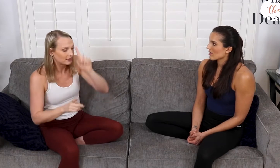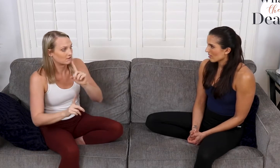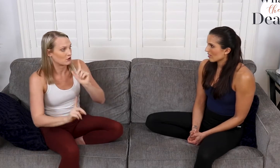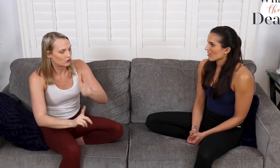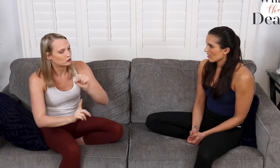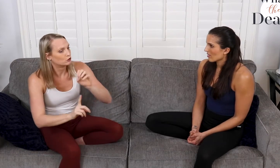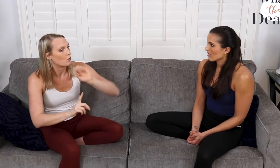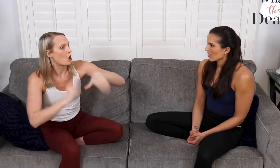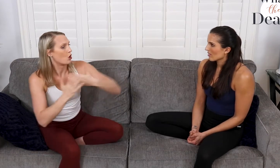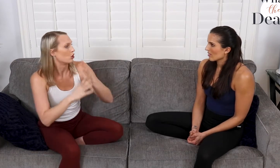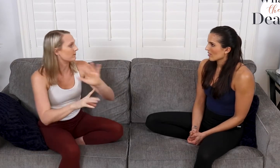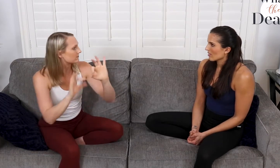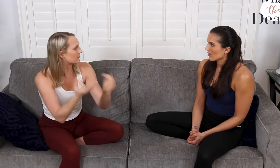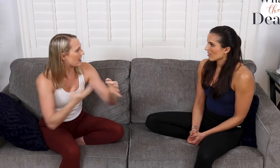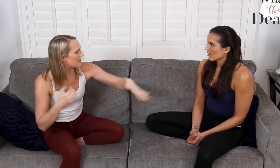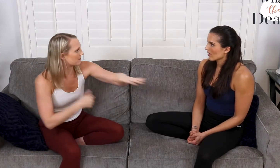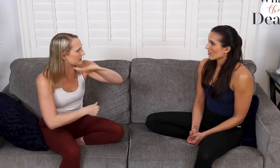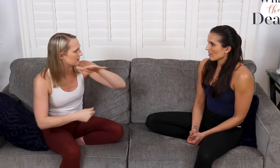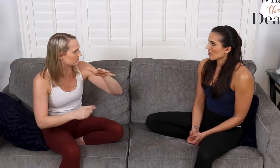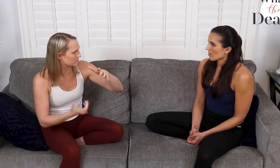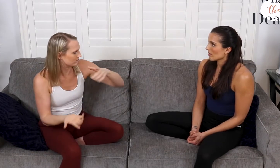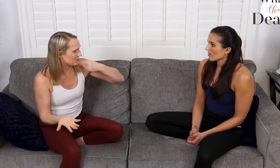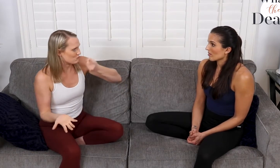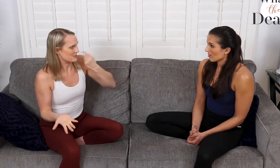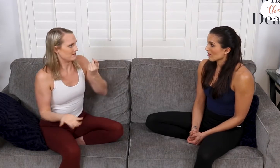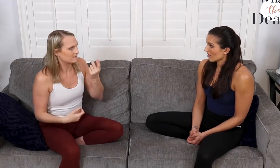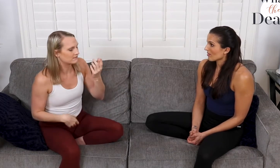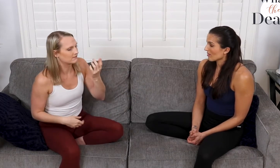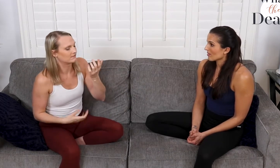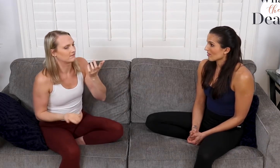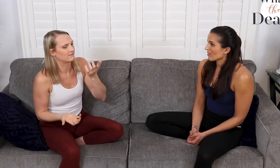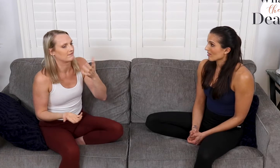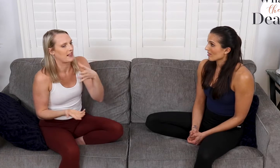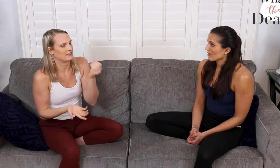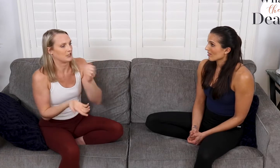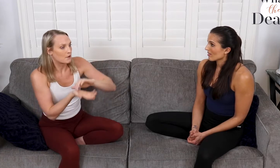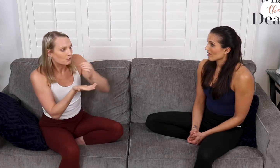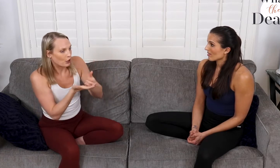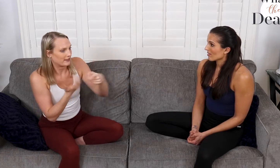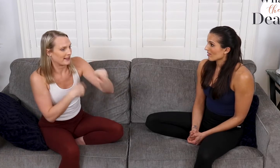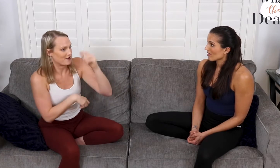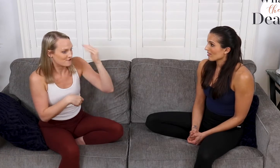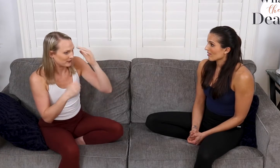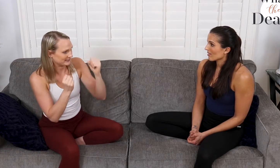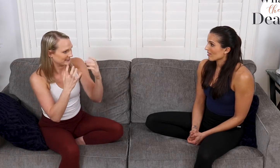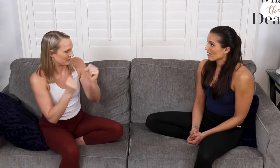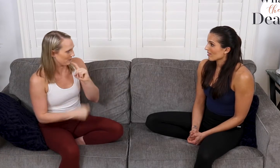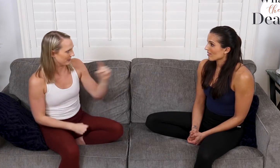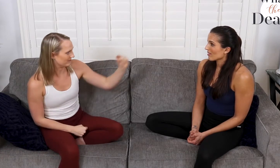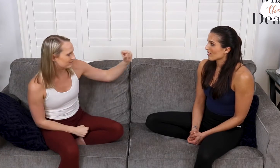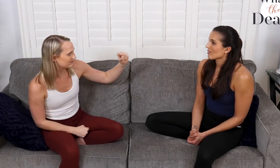over to a friend's family's gathering rather than being with your own family. Again, that's the lack of understanding